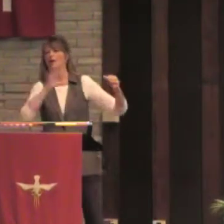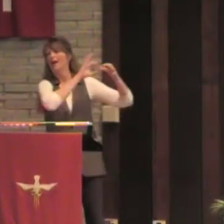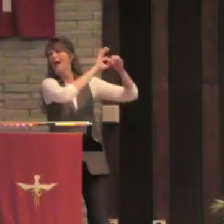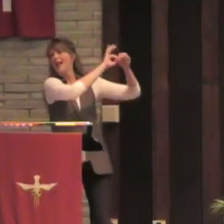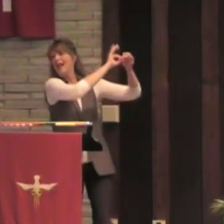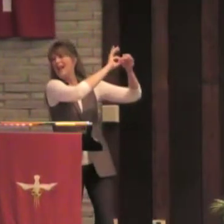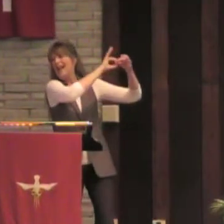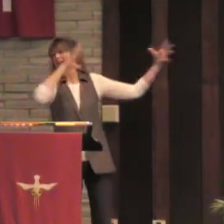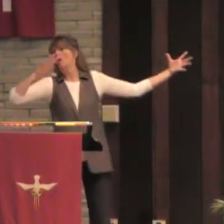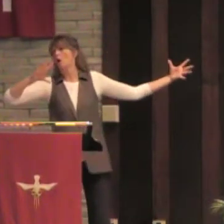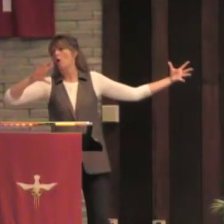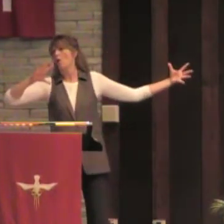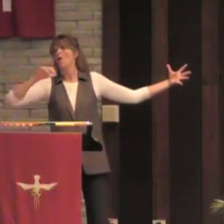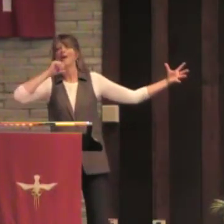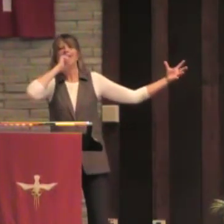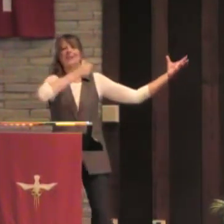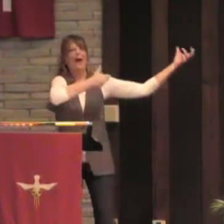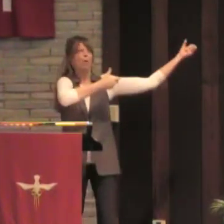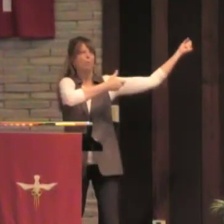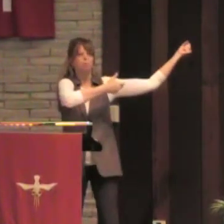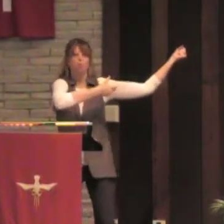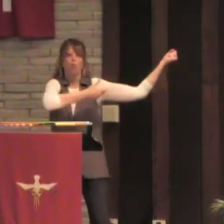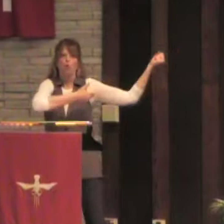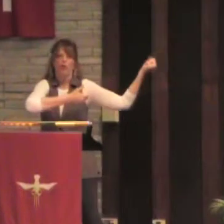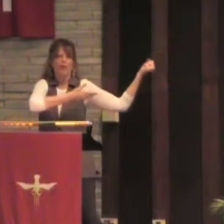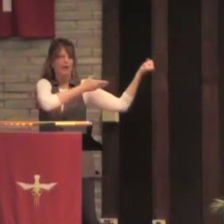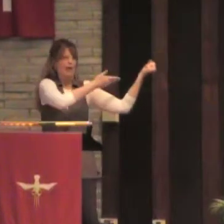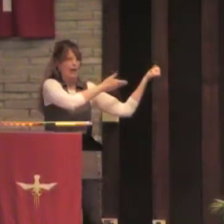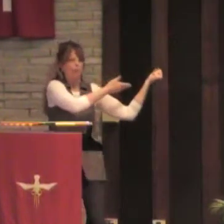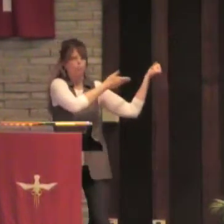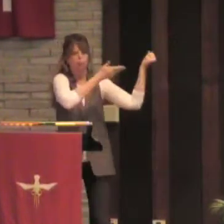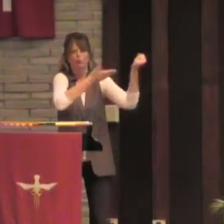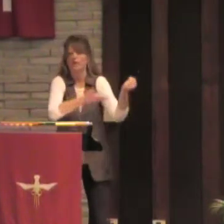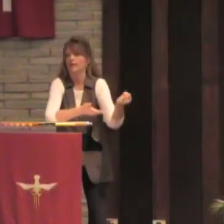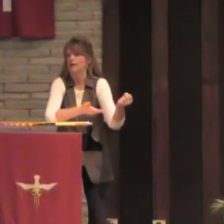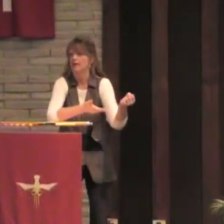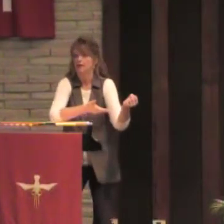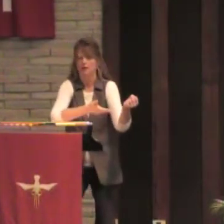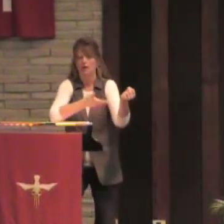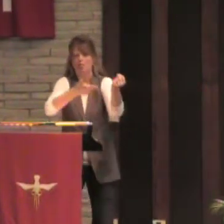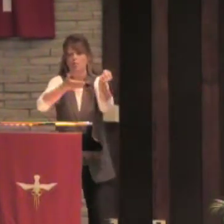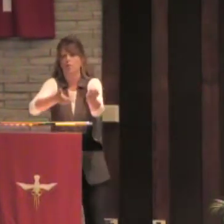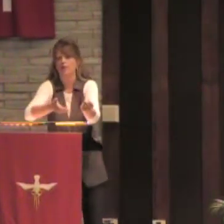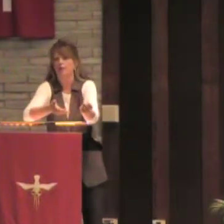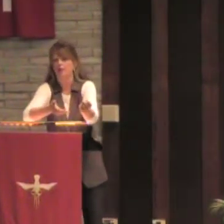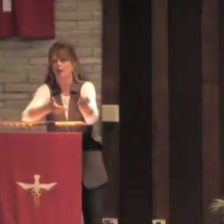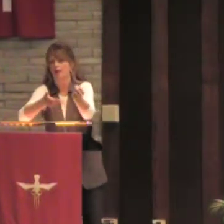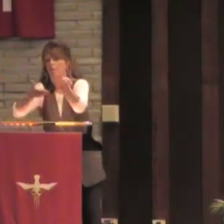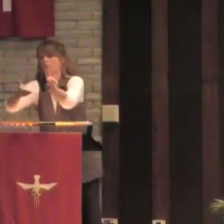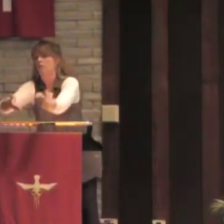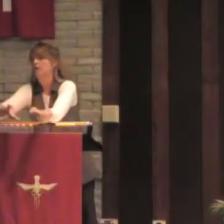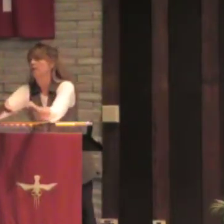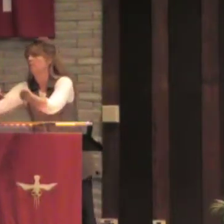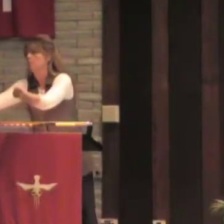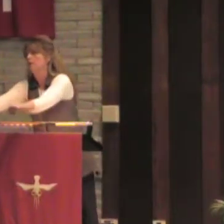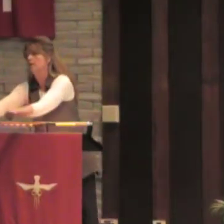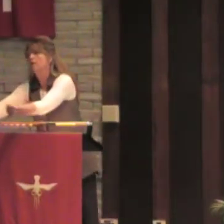But it has to start with us letting go of the past and not dragging it into the future and passing